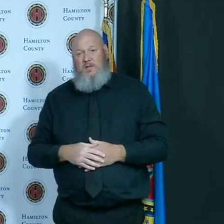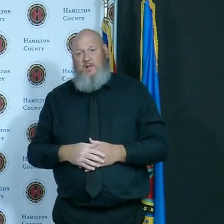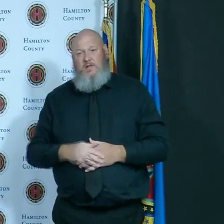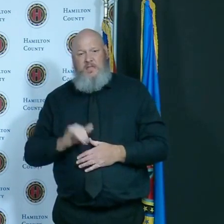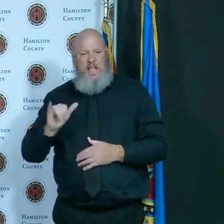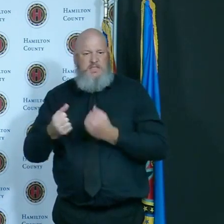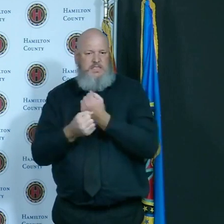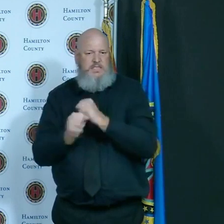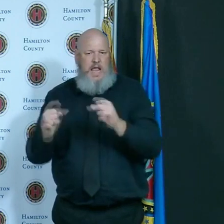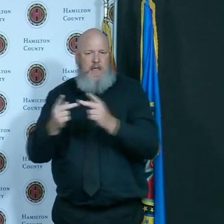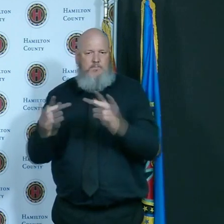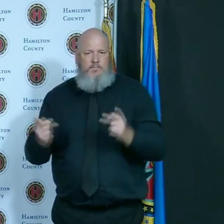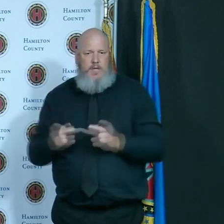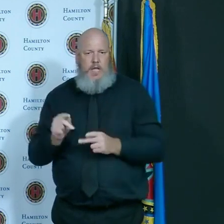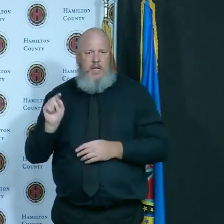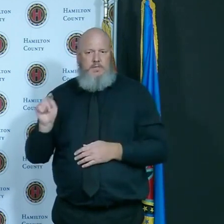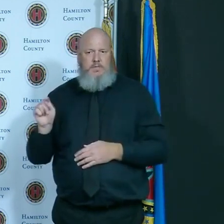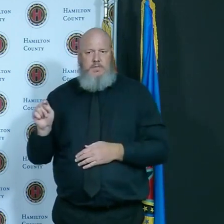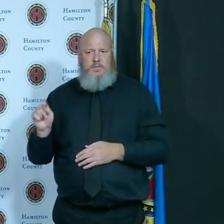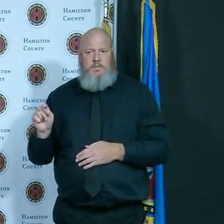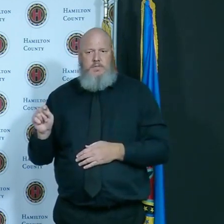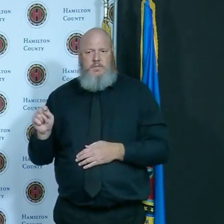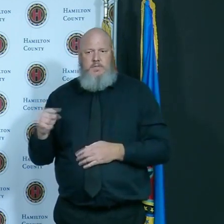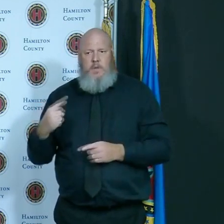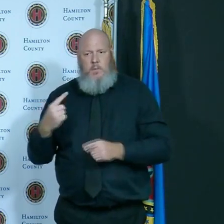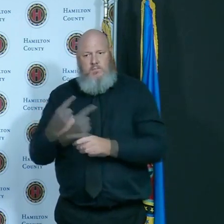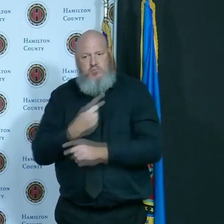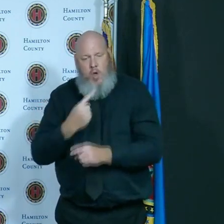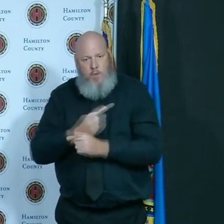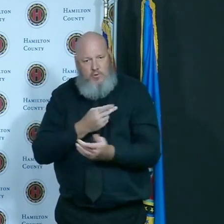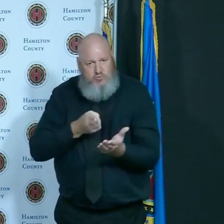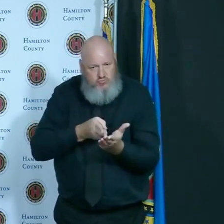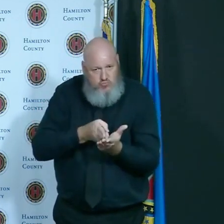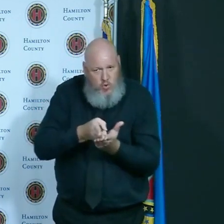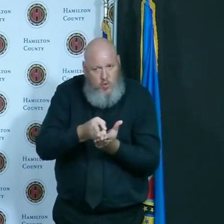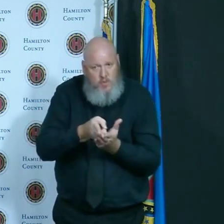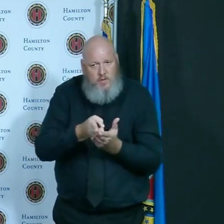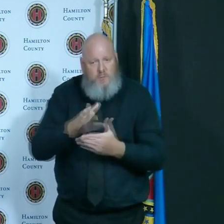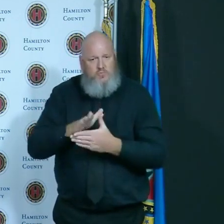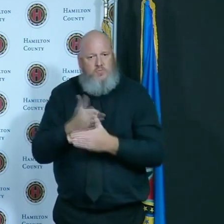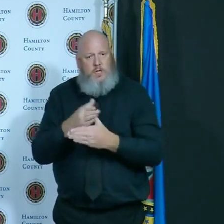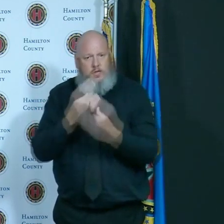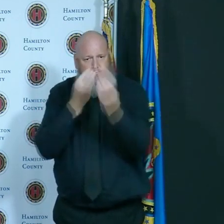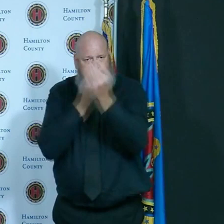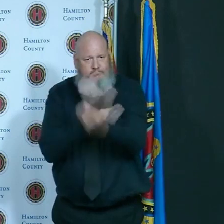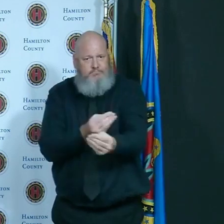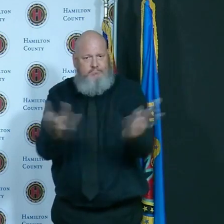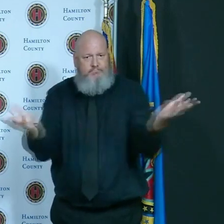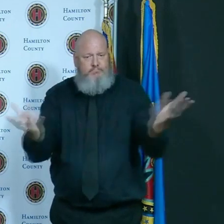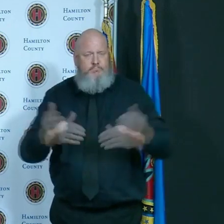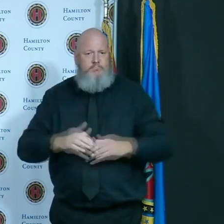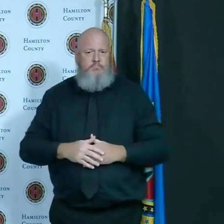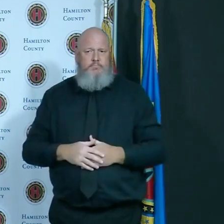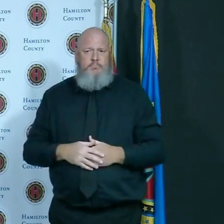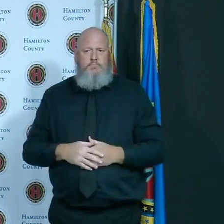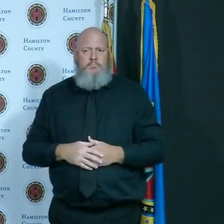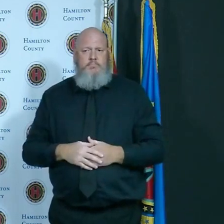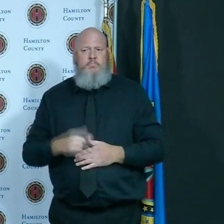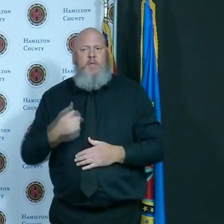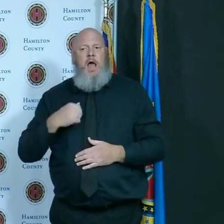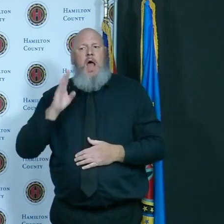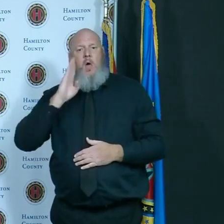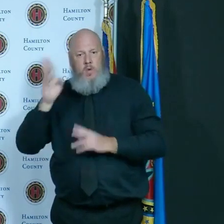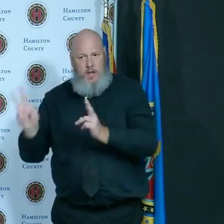to be received, as well as information to be shared. So you can upload information. I look forward to uploading the